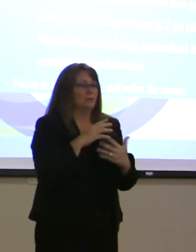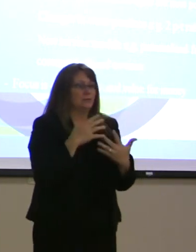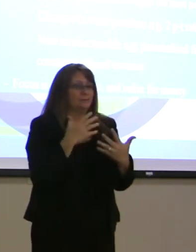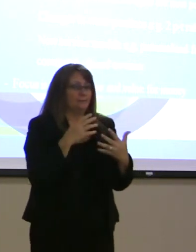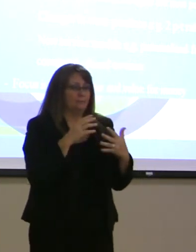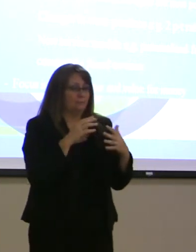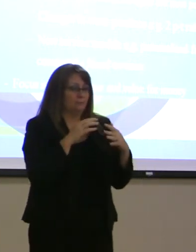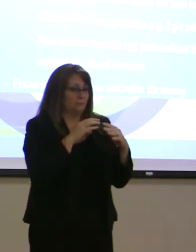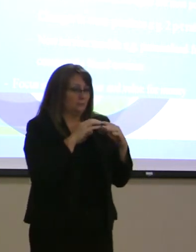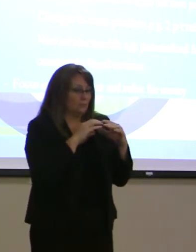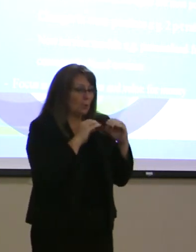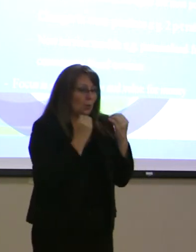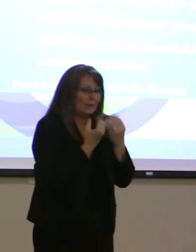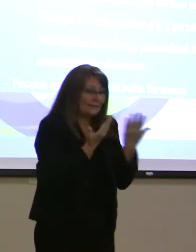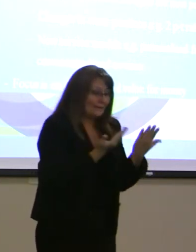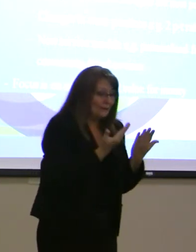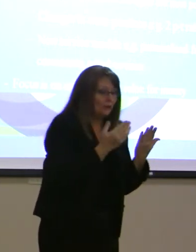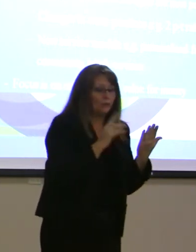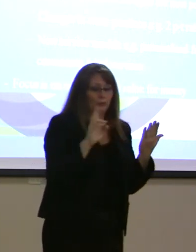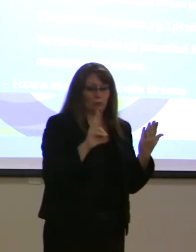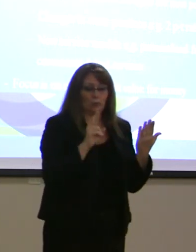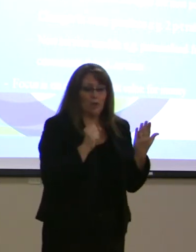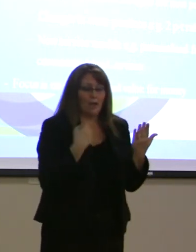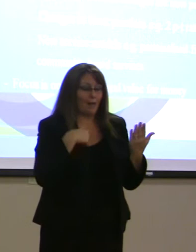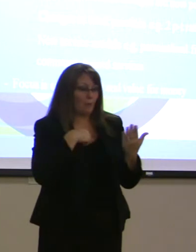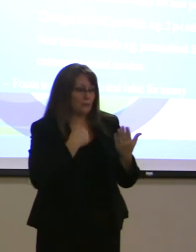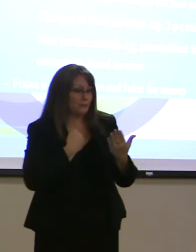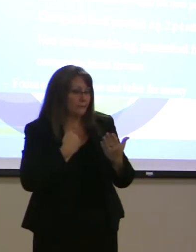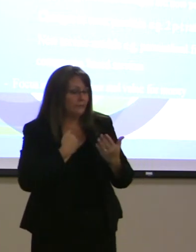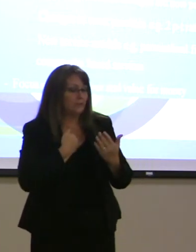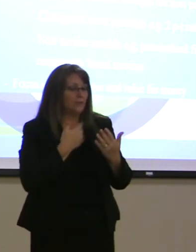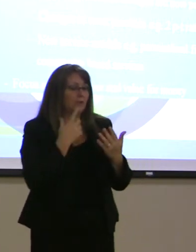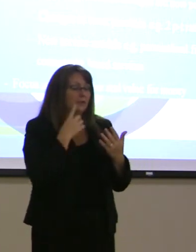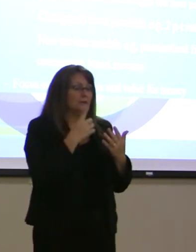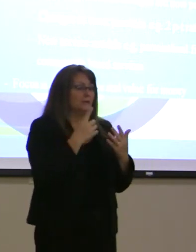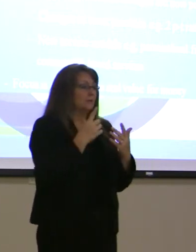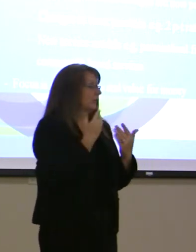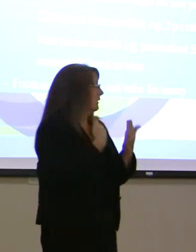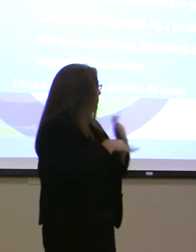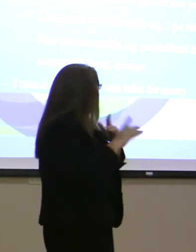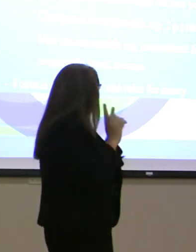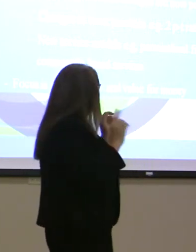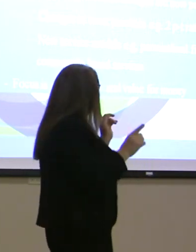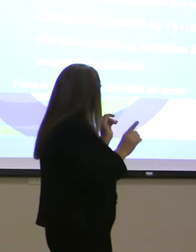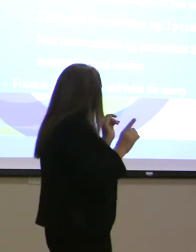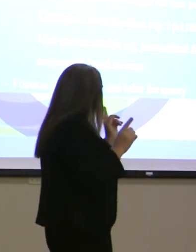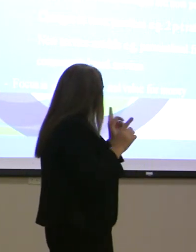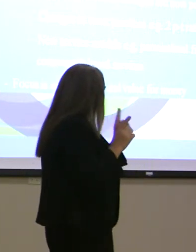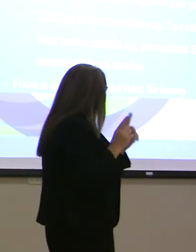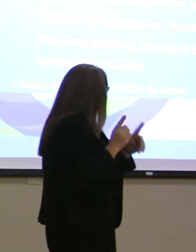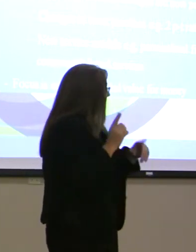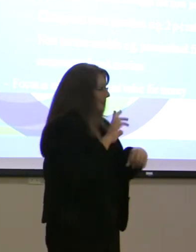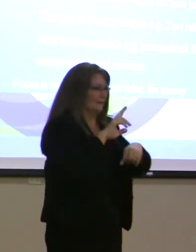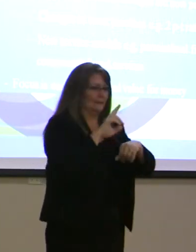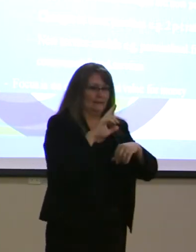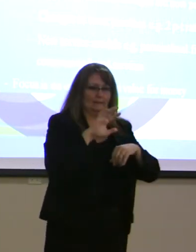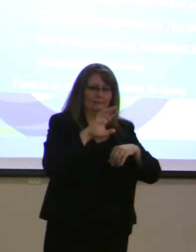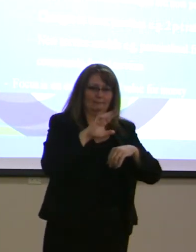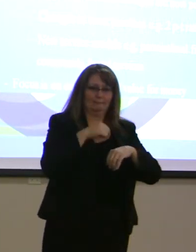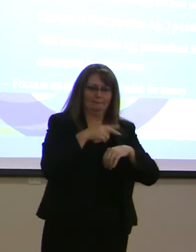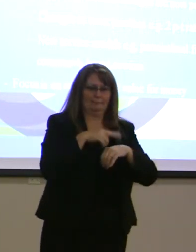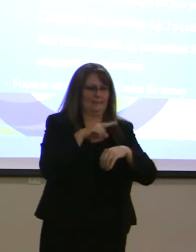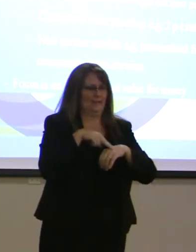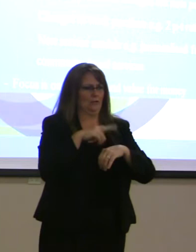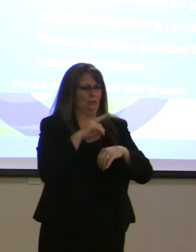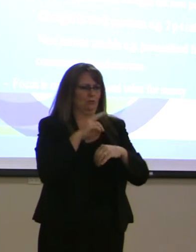organisations here in the United States and ourselves under the banner of Workability International, where Frank, as immediate past